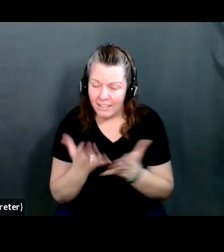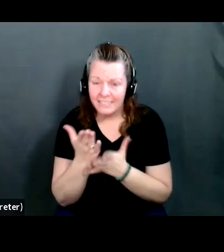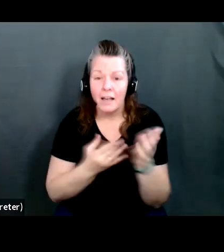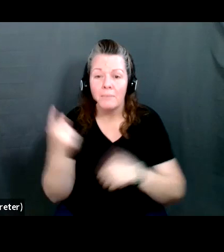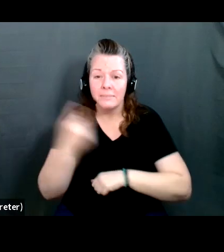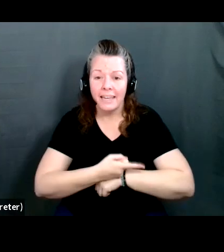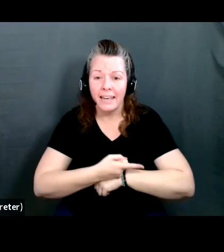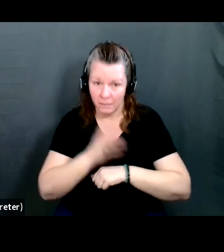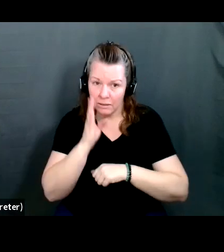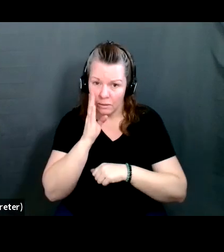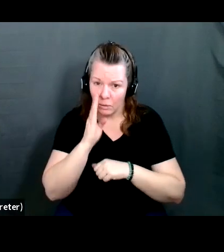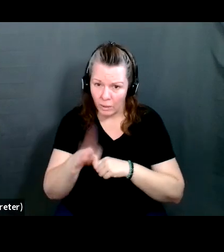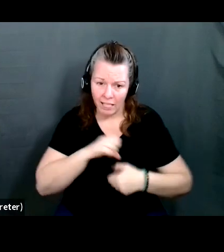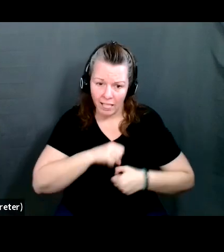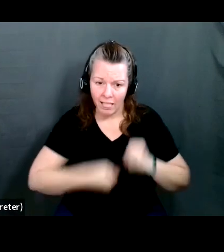will kill you.